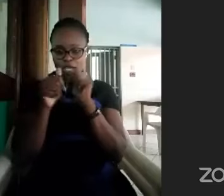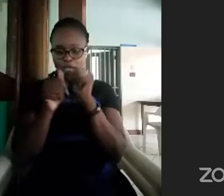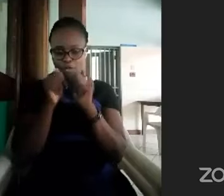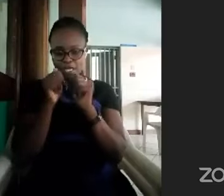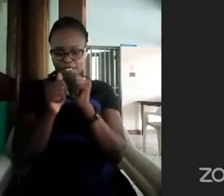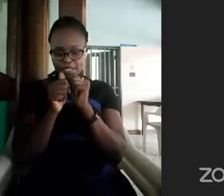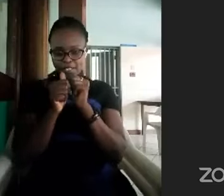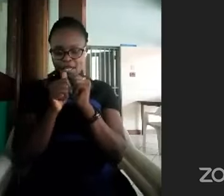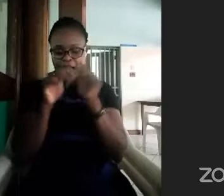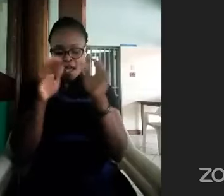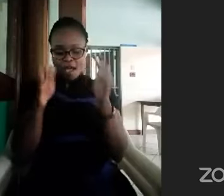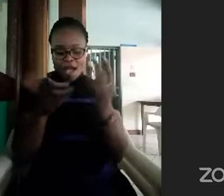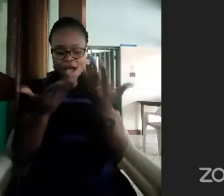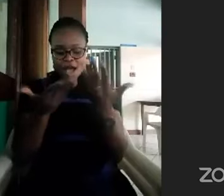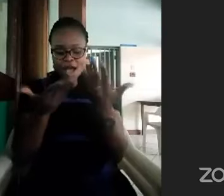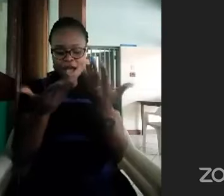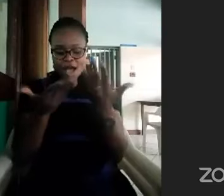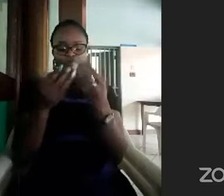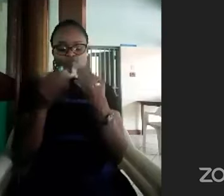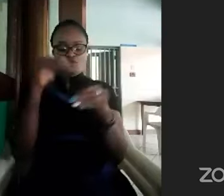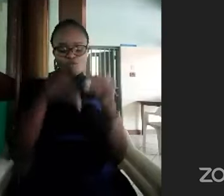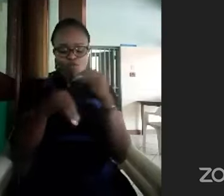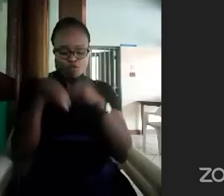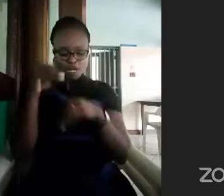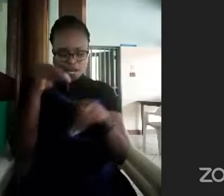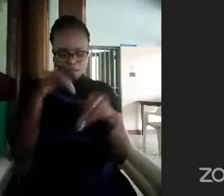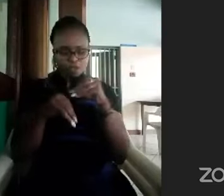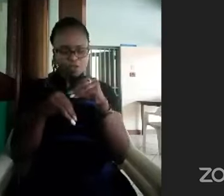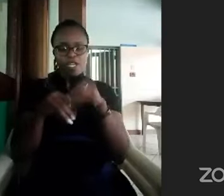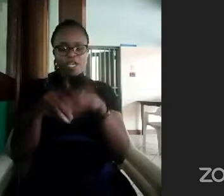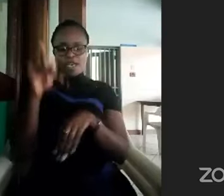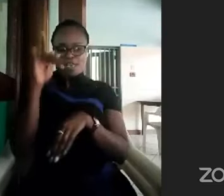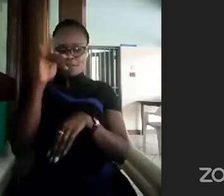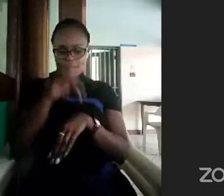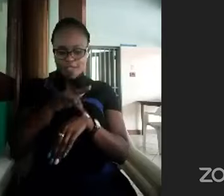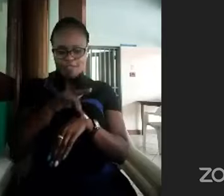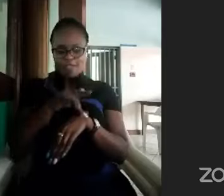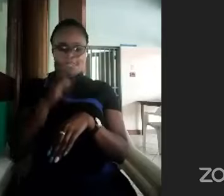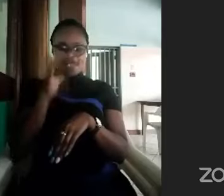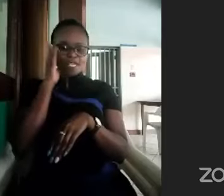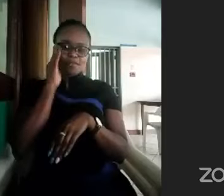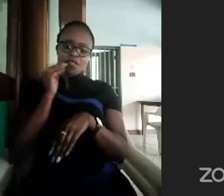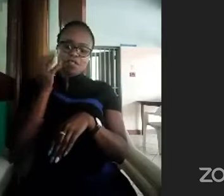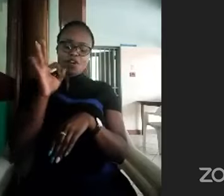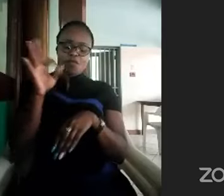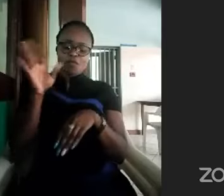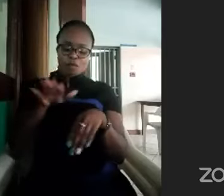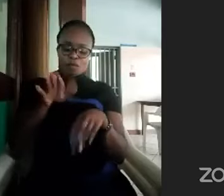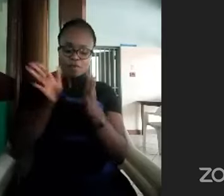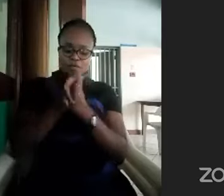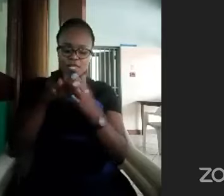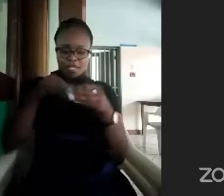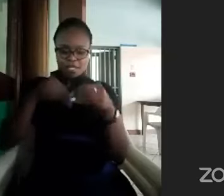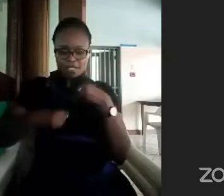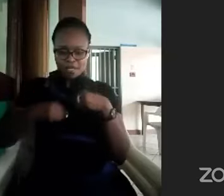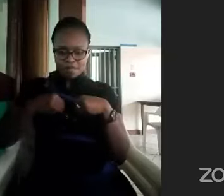effect of corruption show up in the lived experience of women with disabilities. And in regards to that, just as I said earlier,